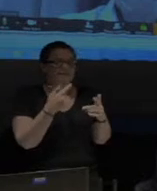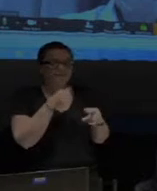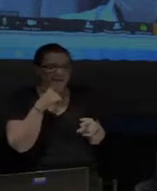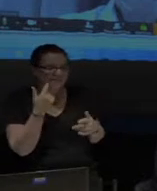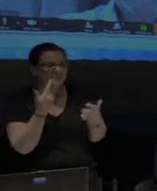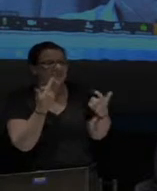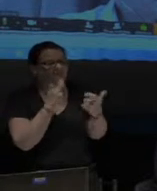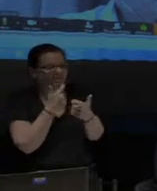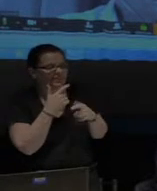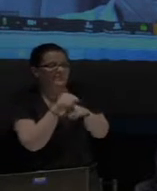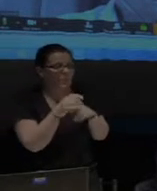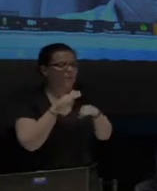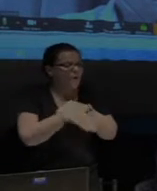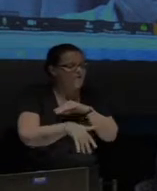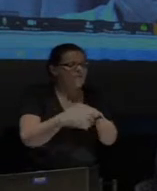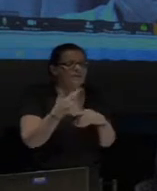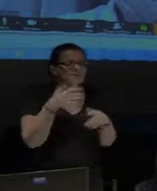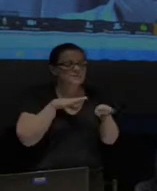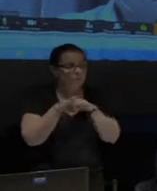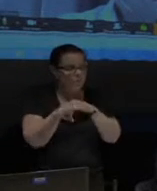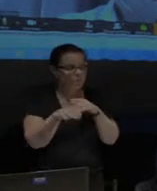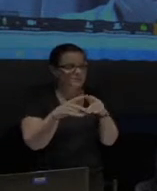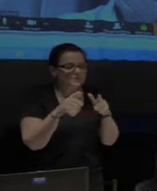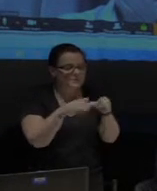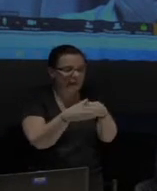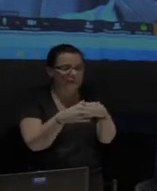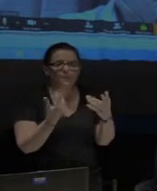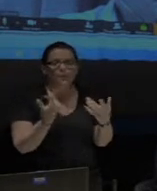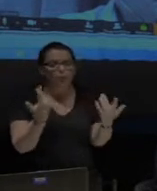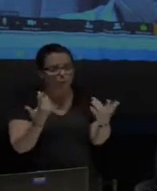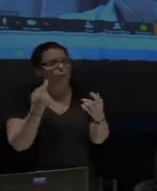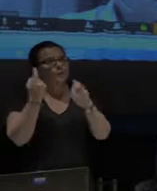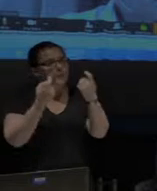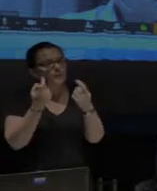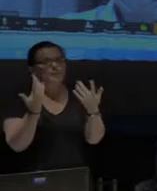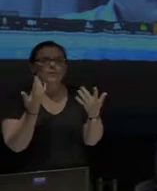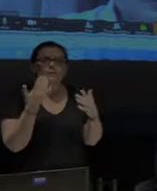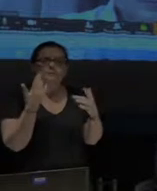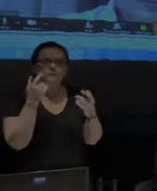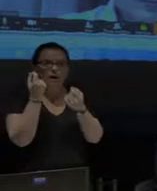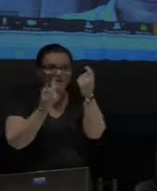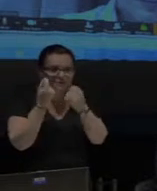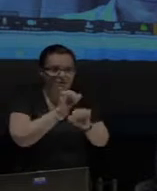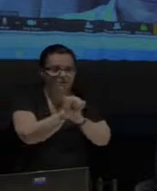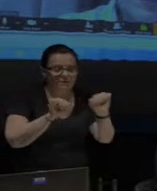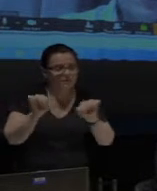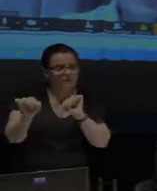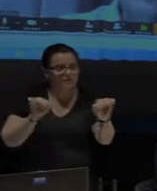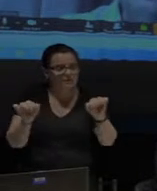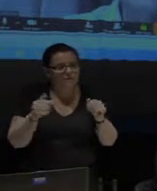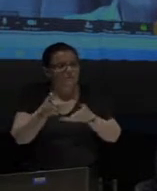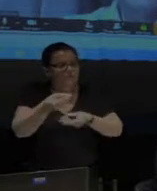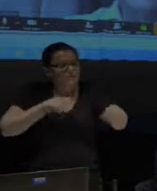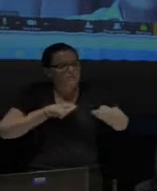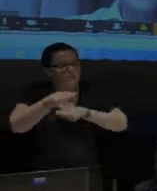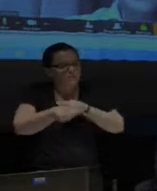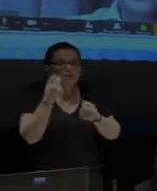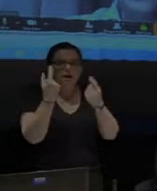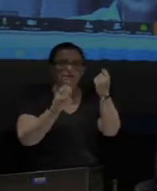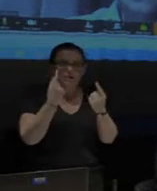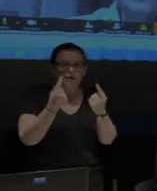sports team or in a different way of having different thoughts, different ideas, or learning something new. I think I agree as well with